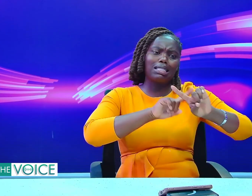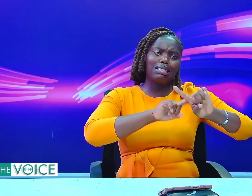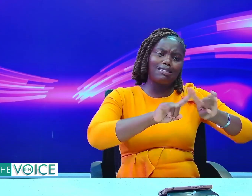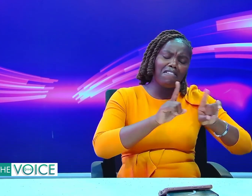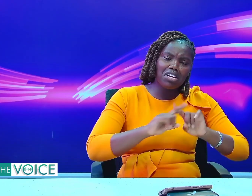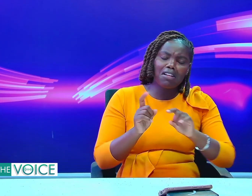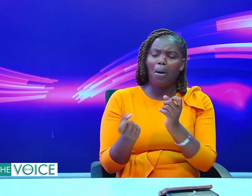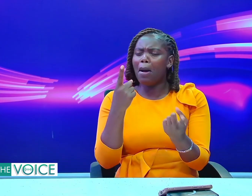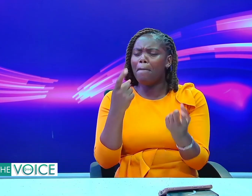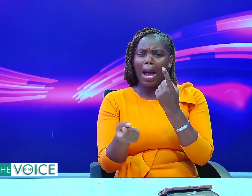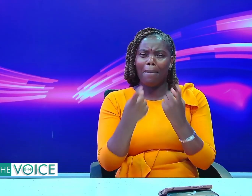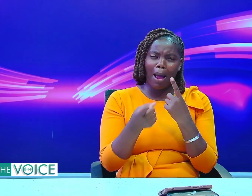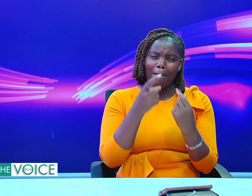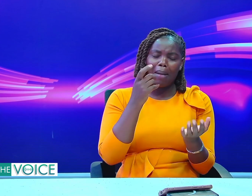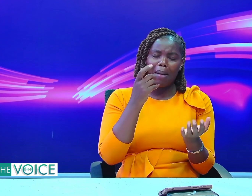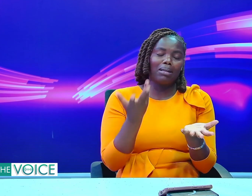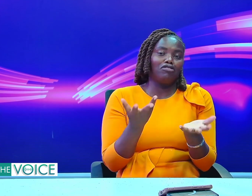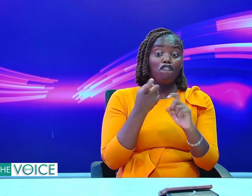the story, there are different